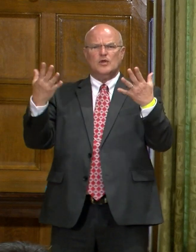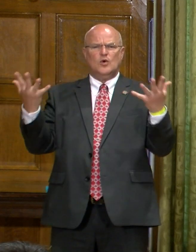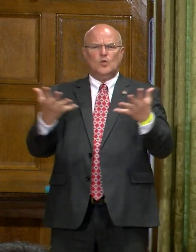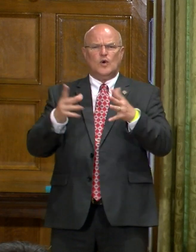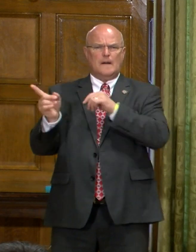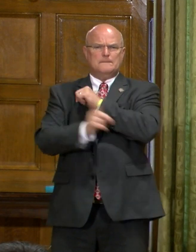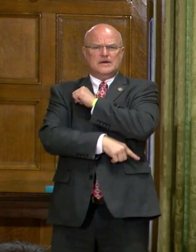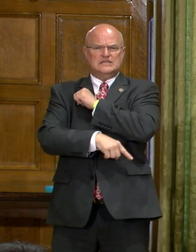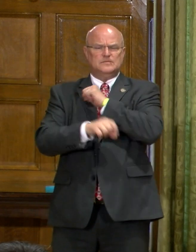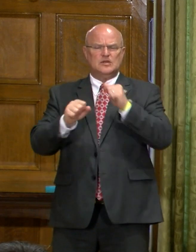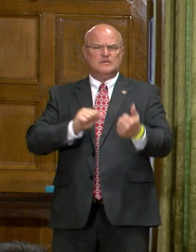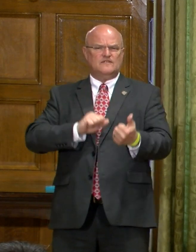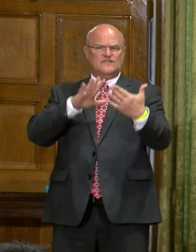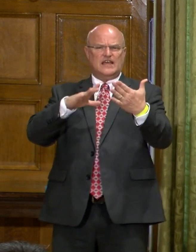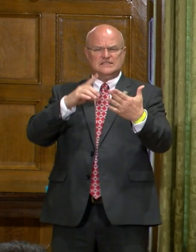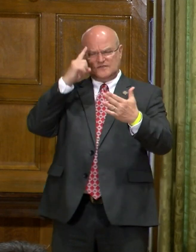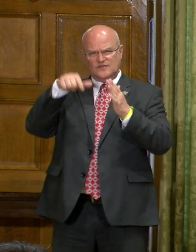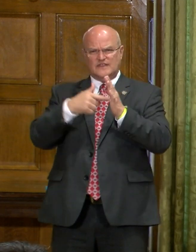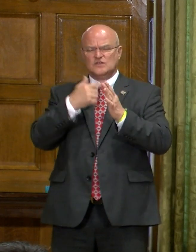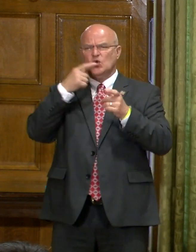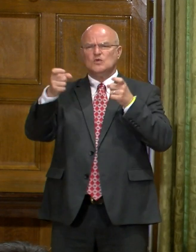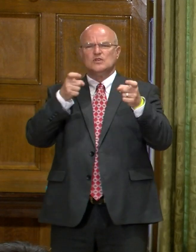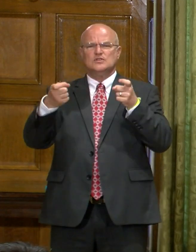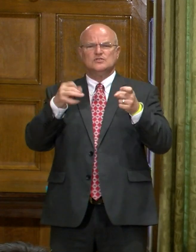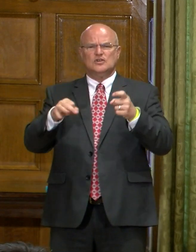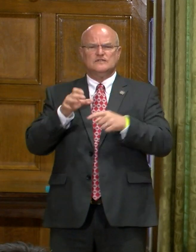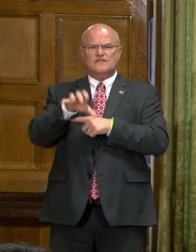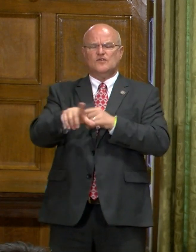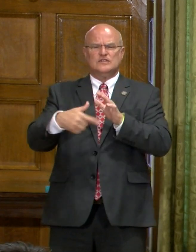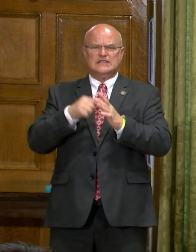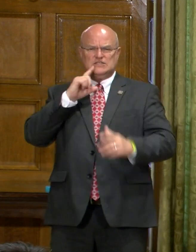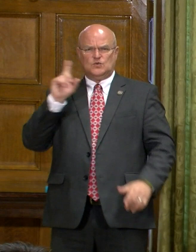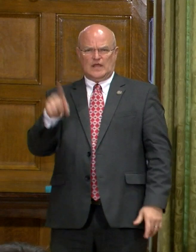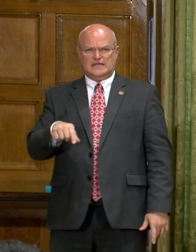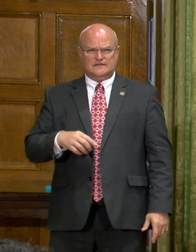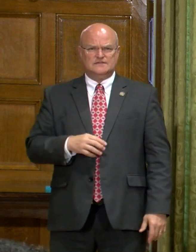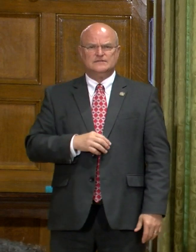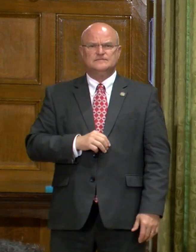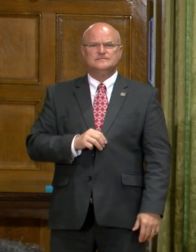What punishments could they be facing for this, and who is in charge of enforcing these directives?